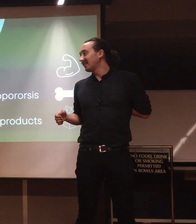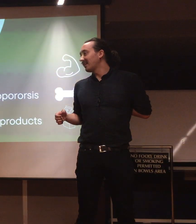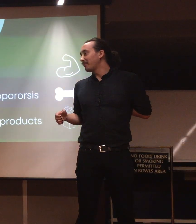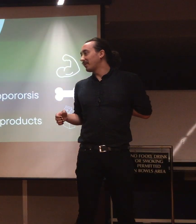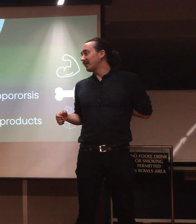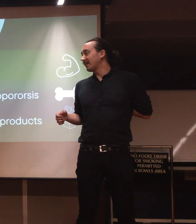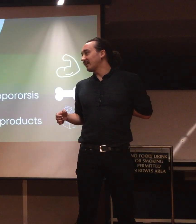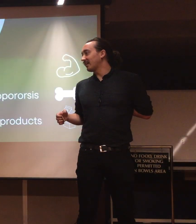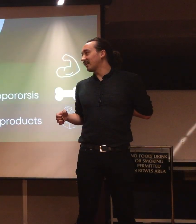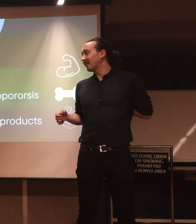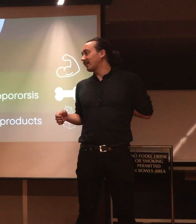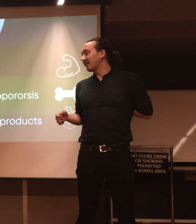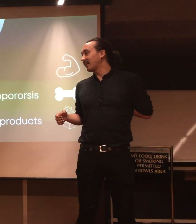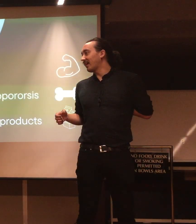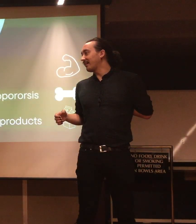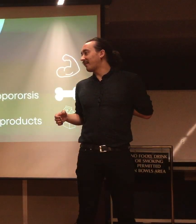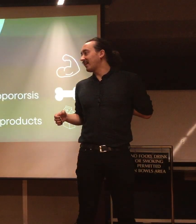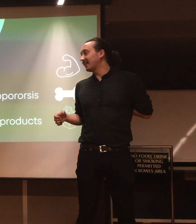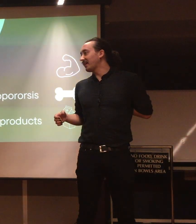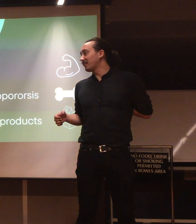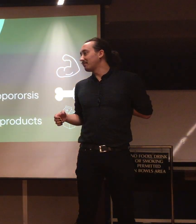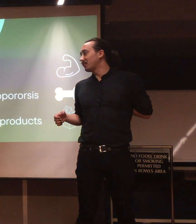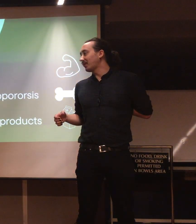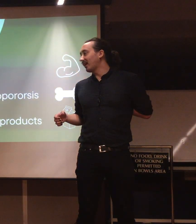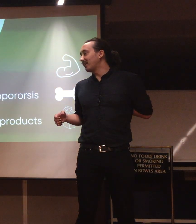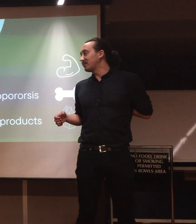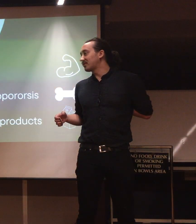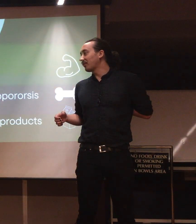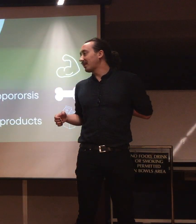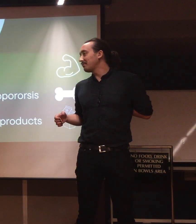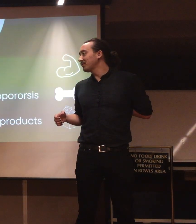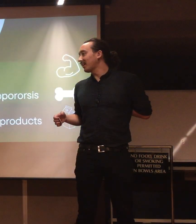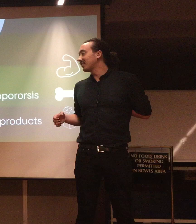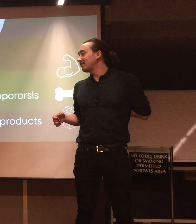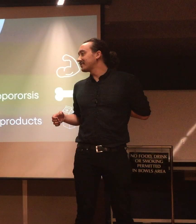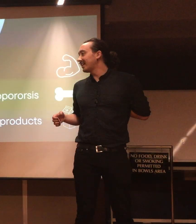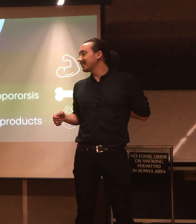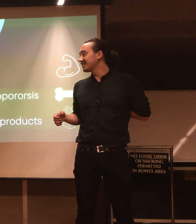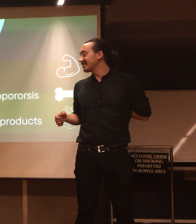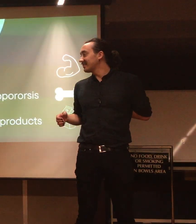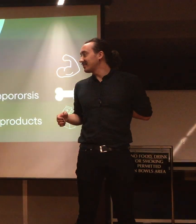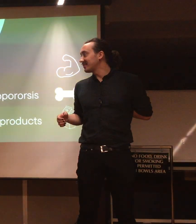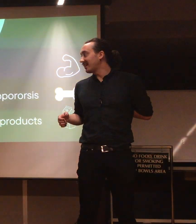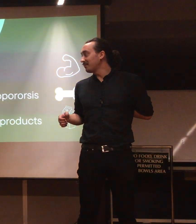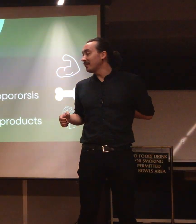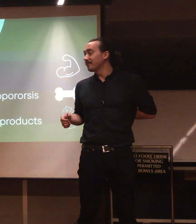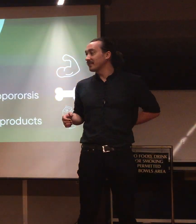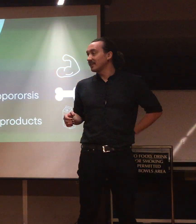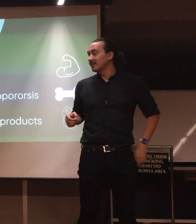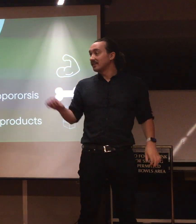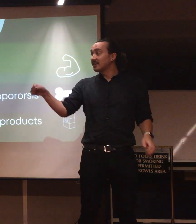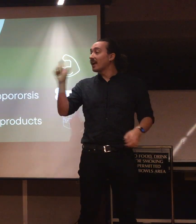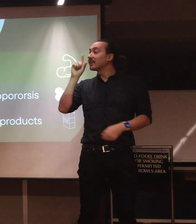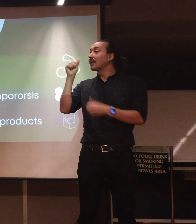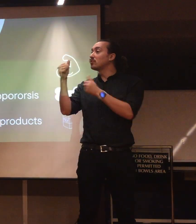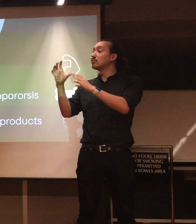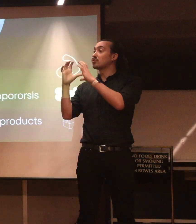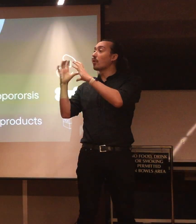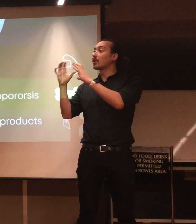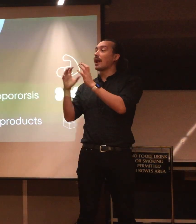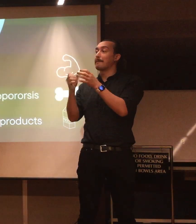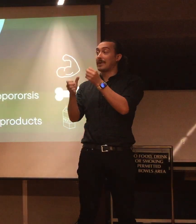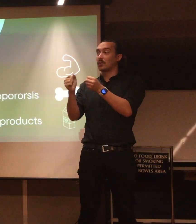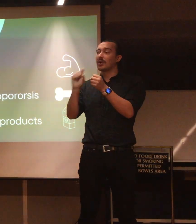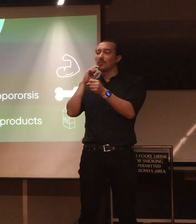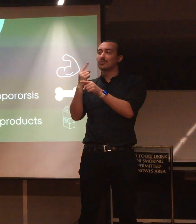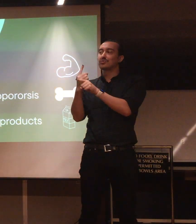yeah. But if I get rid of the milk and I use coconut milk, I can use that. Does that help? You can, yeah, I'll get to it